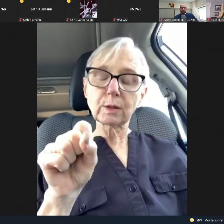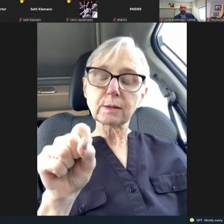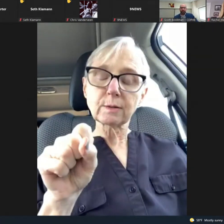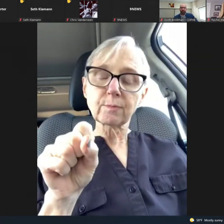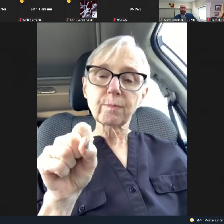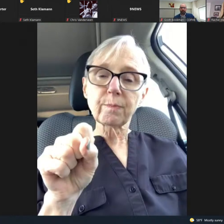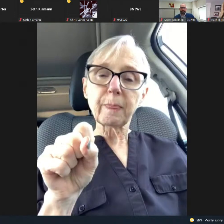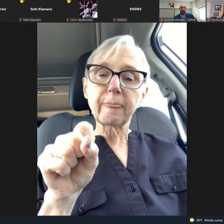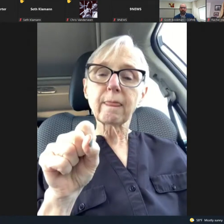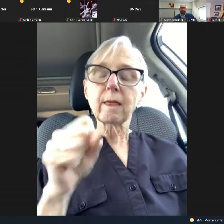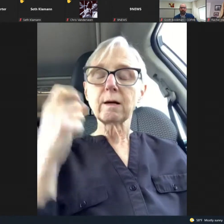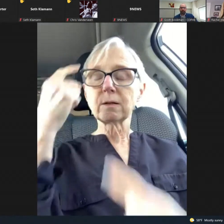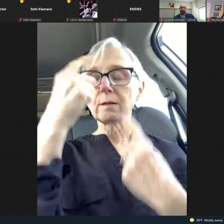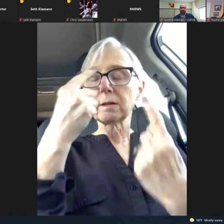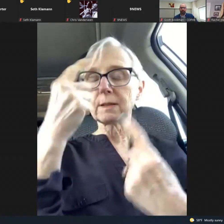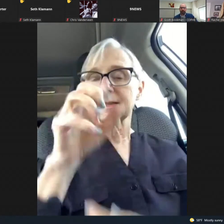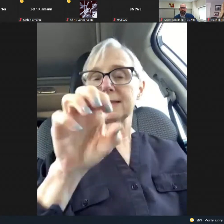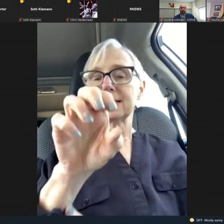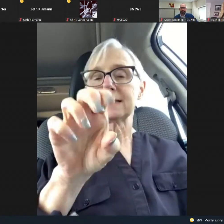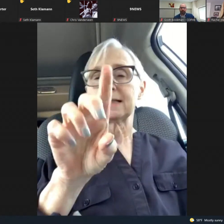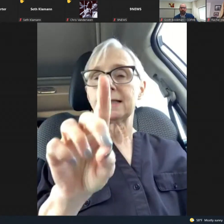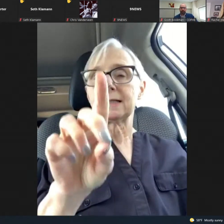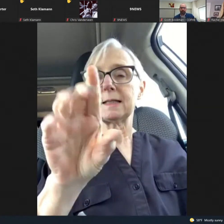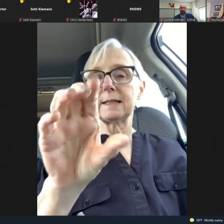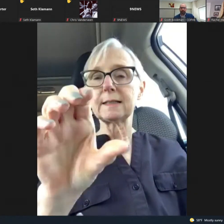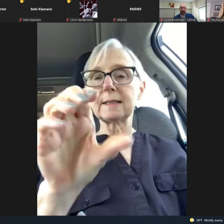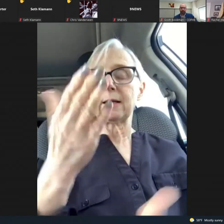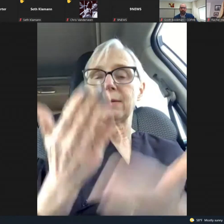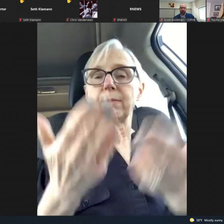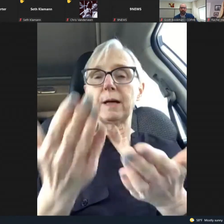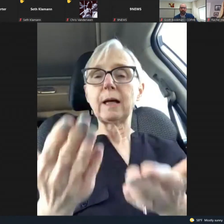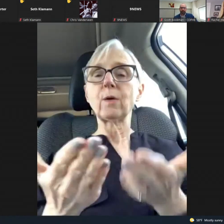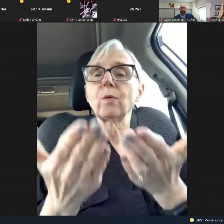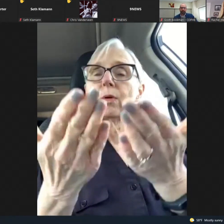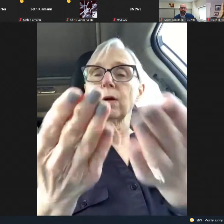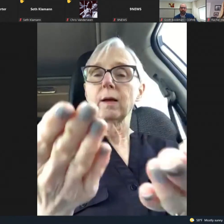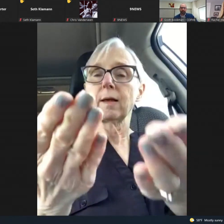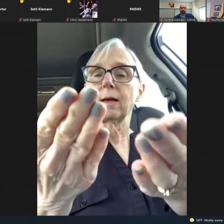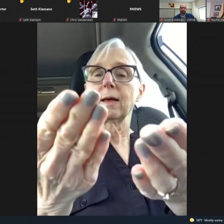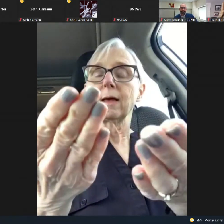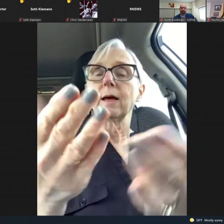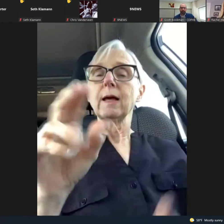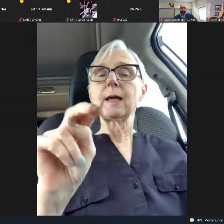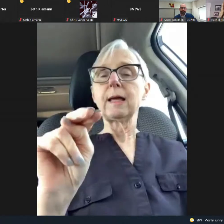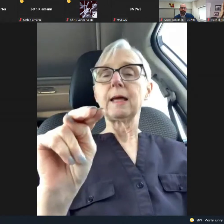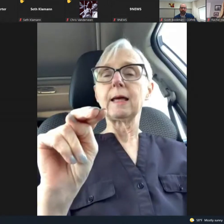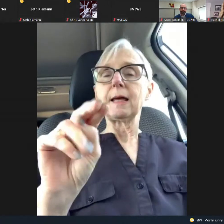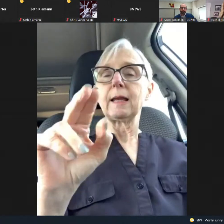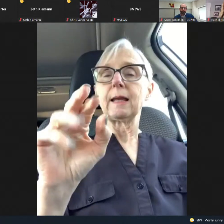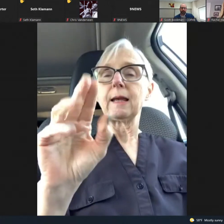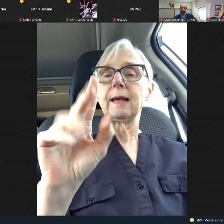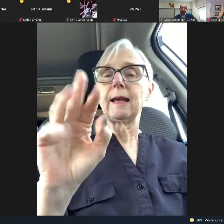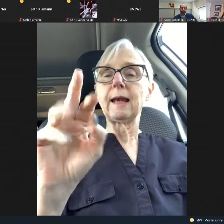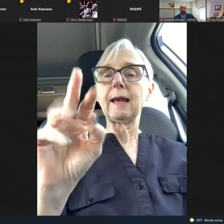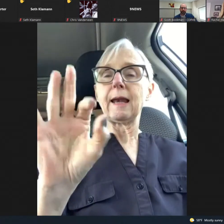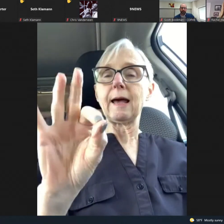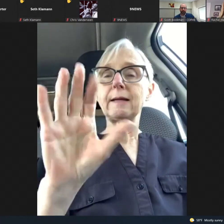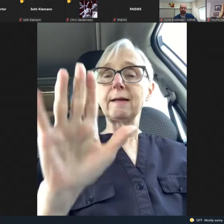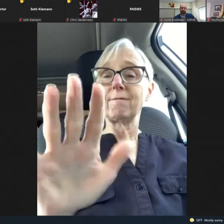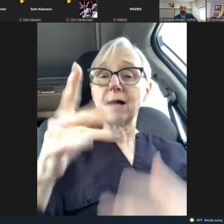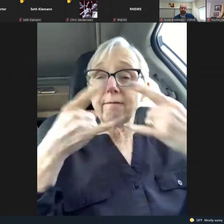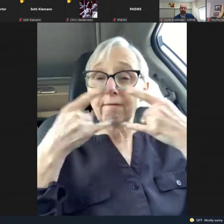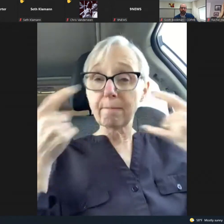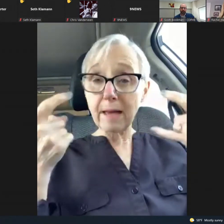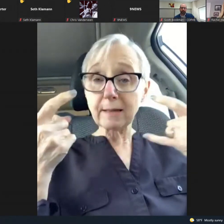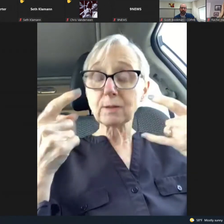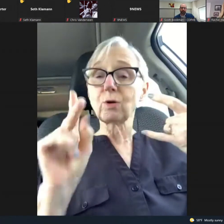I was wondering, the CDC may recommend that people start wearing the N95 or KN95 face masks.